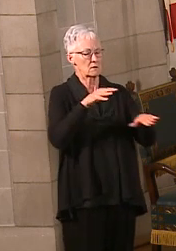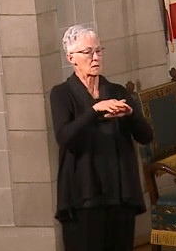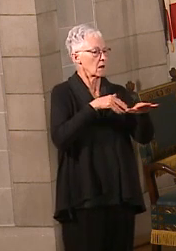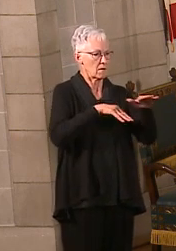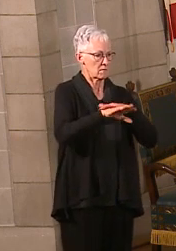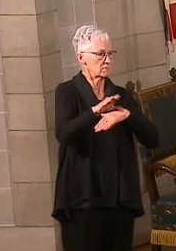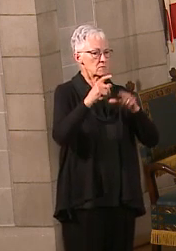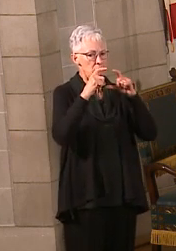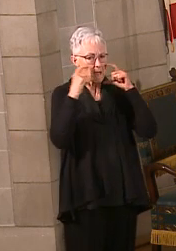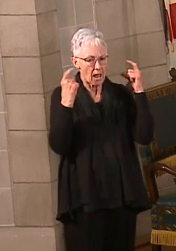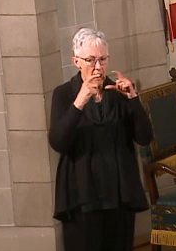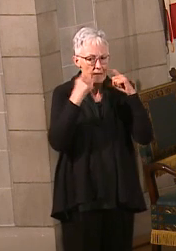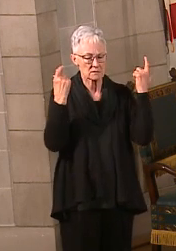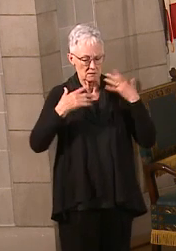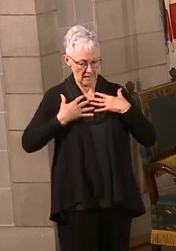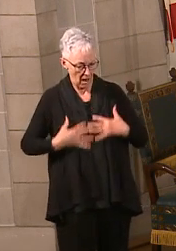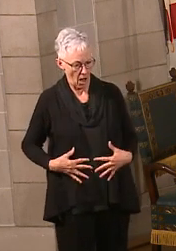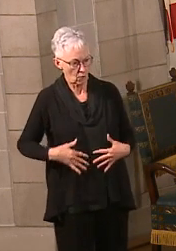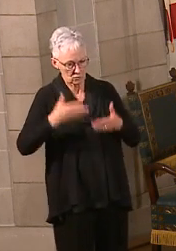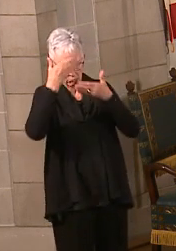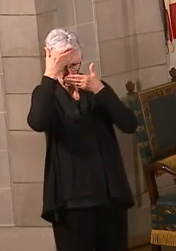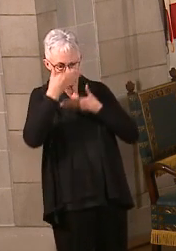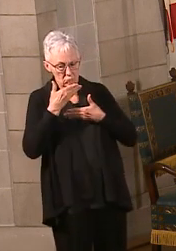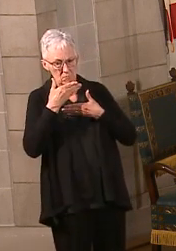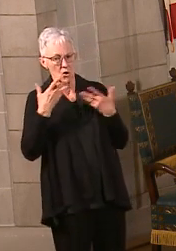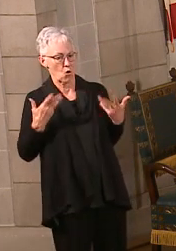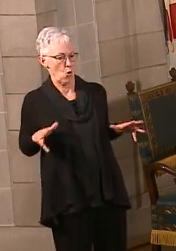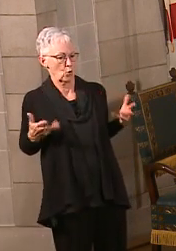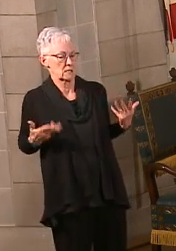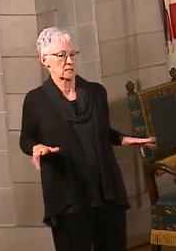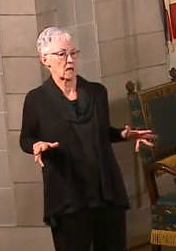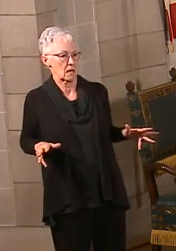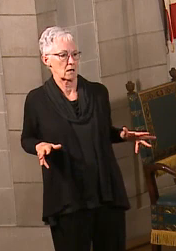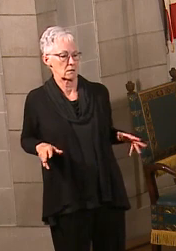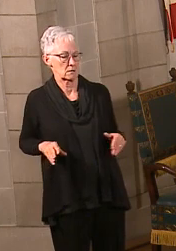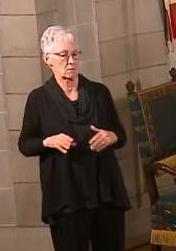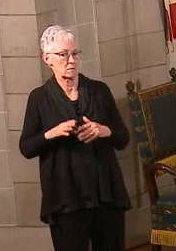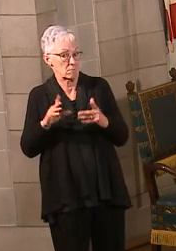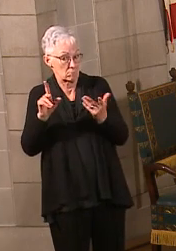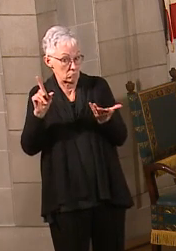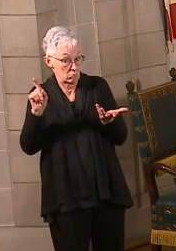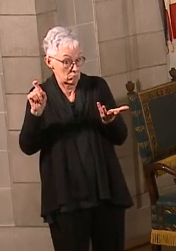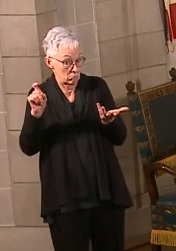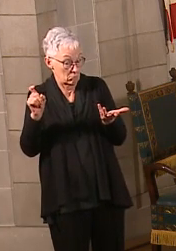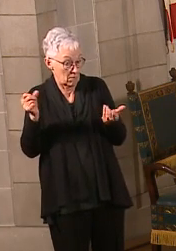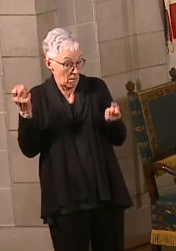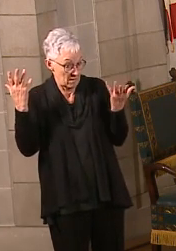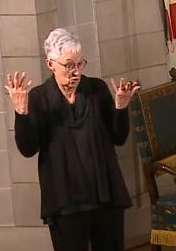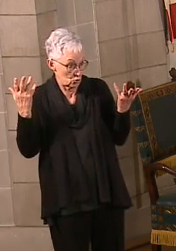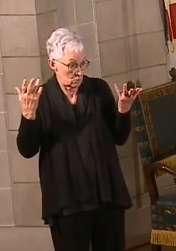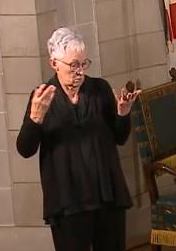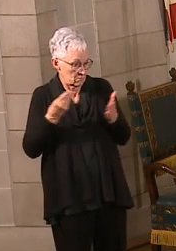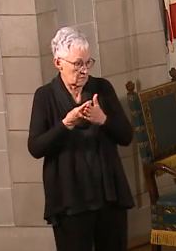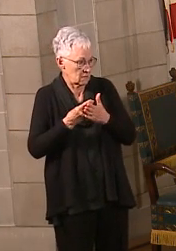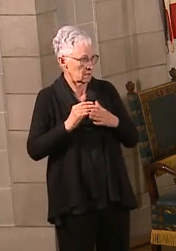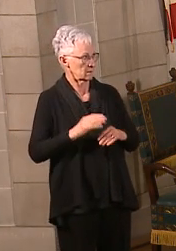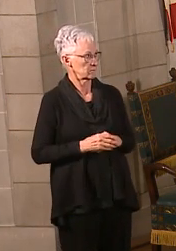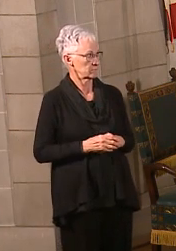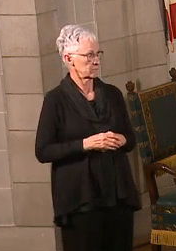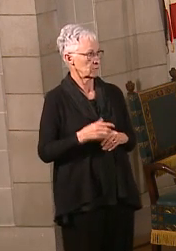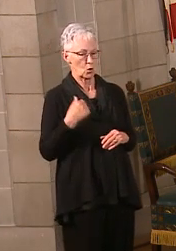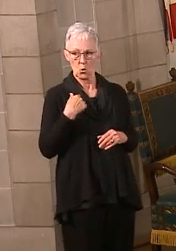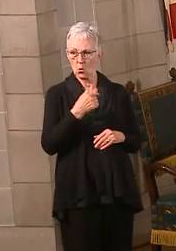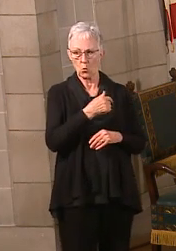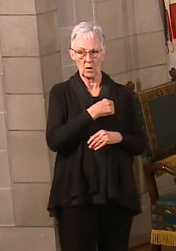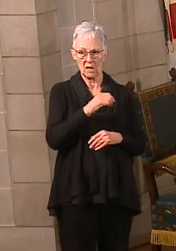from the Nebraska Association of Public Employees, and I did address that one already. So with regard to purchasing power, we are not a part of a consortium